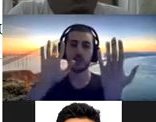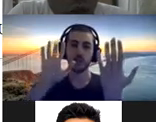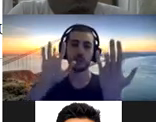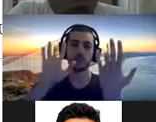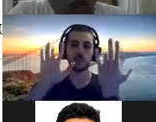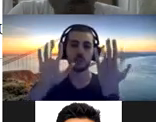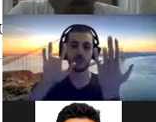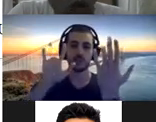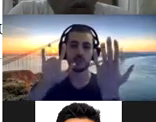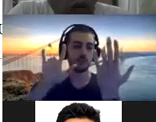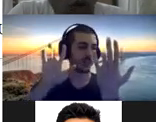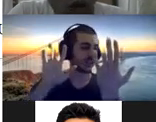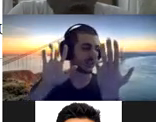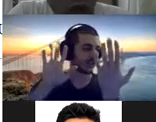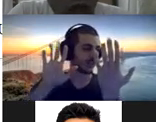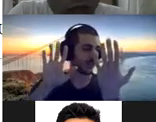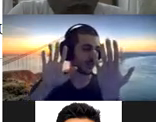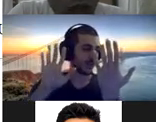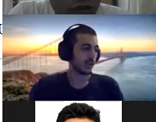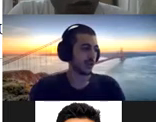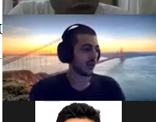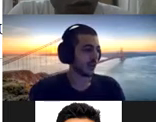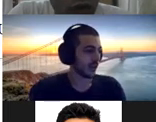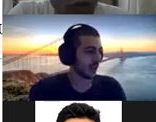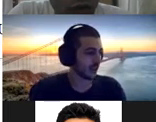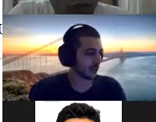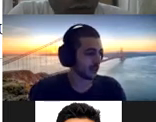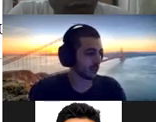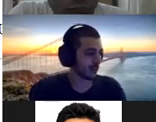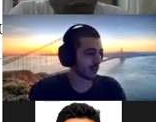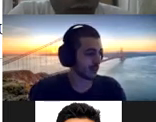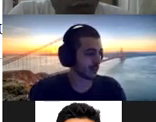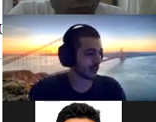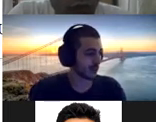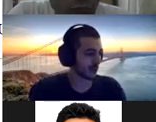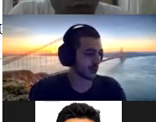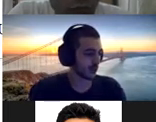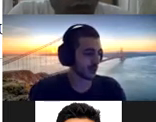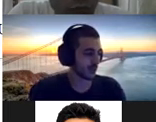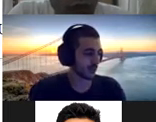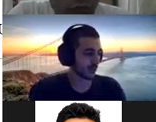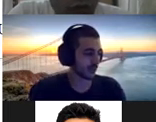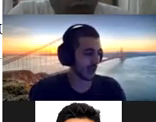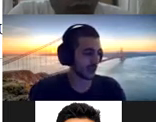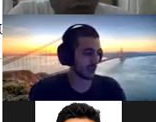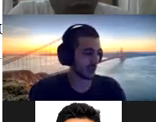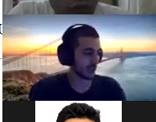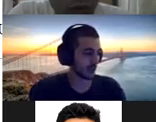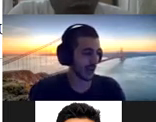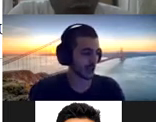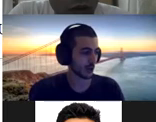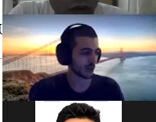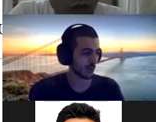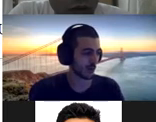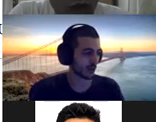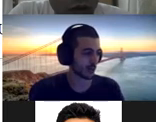way around. So it's like somewhat like Oh, this. understood. And there is movement patterns, and this is also a hand shape. So it